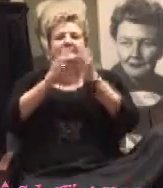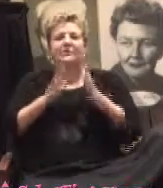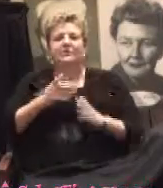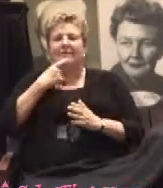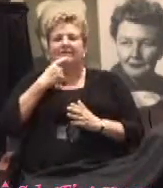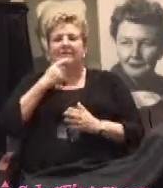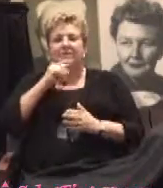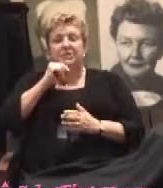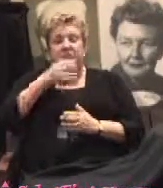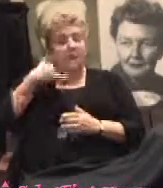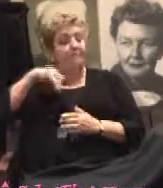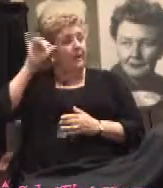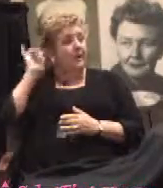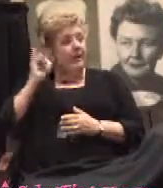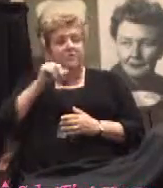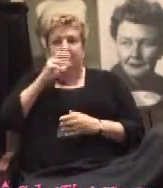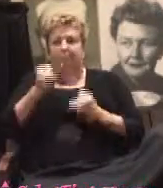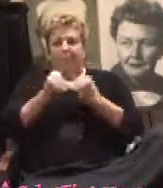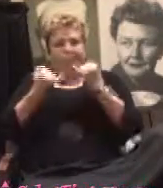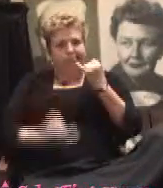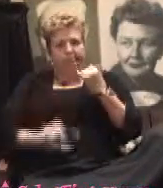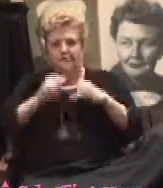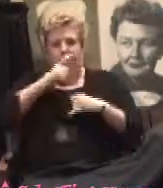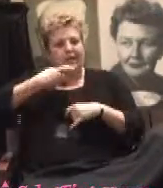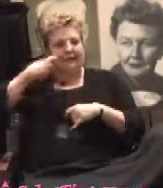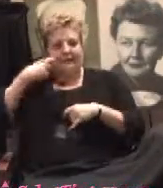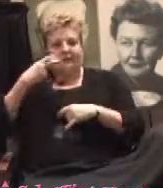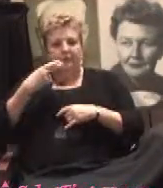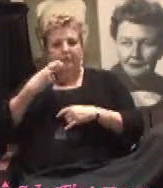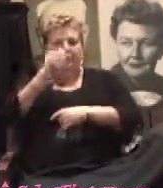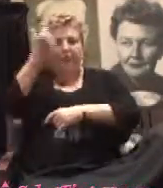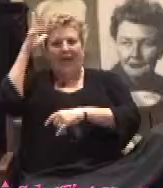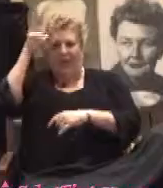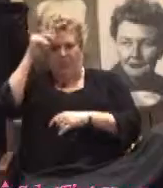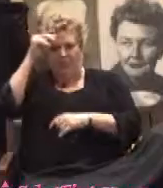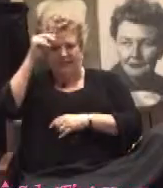not blonde, she's not anorexic, she's not addicted to heroin. She's just really not my type.